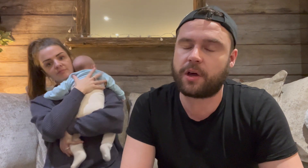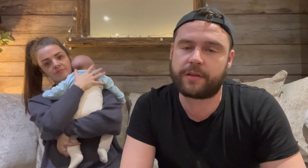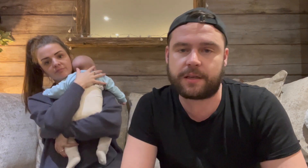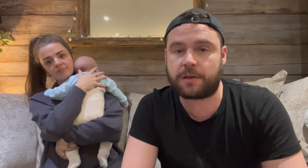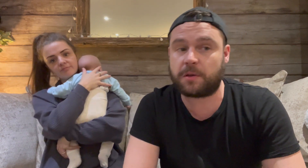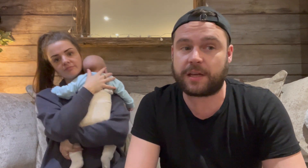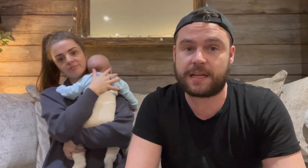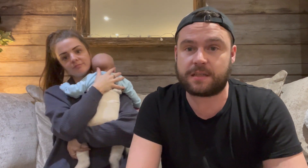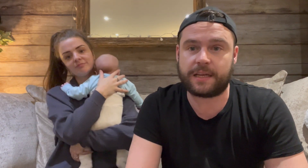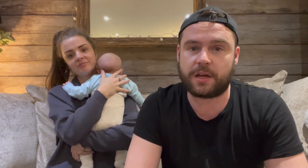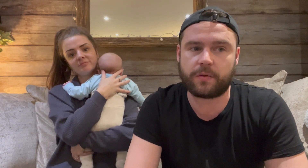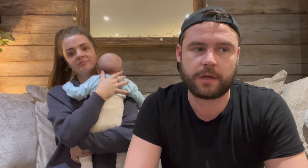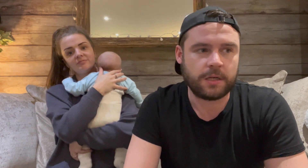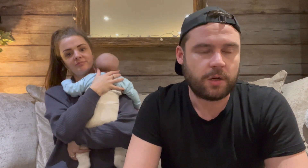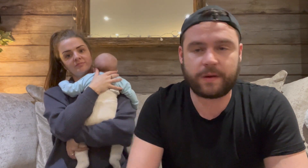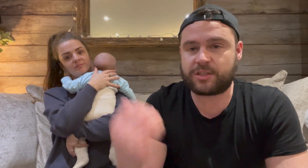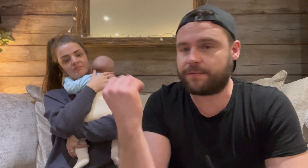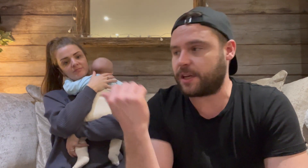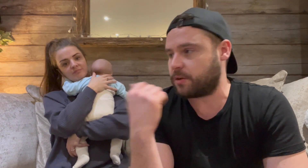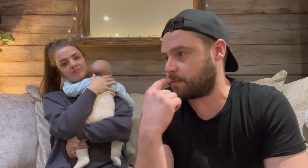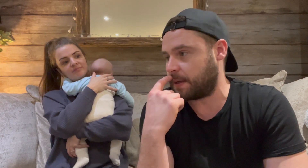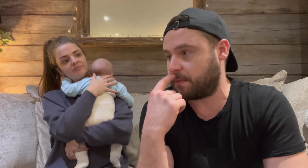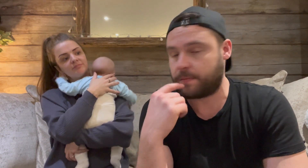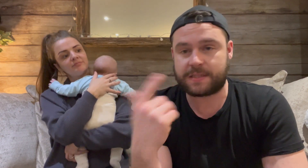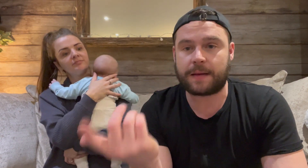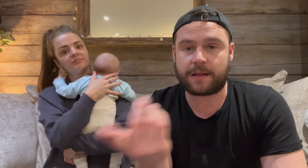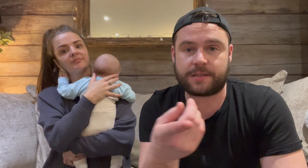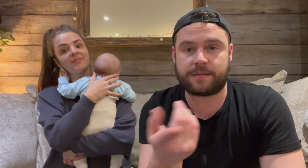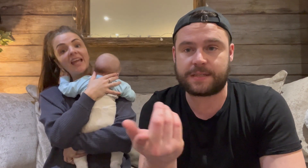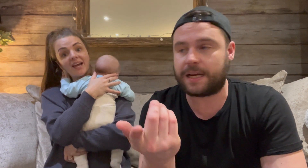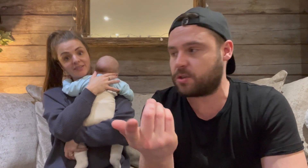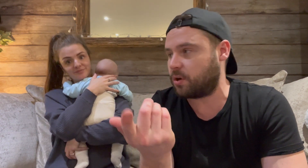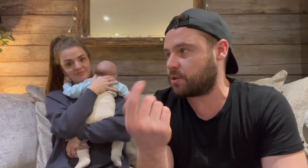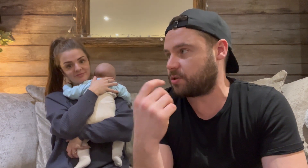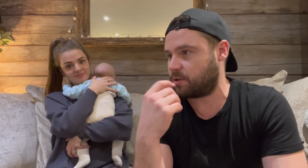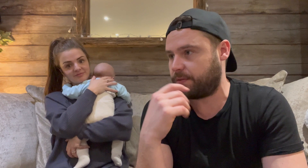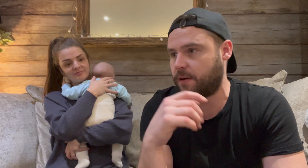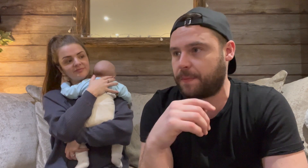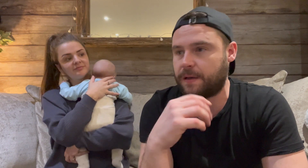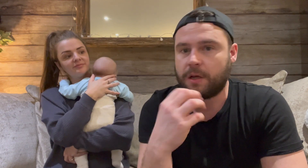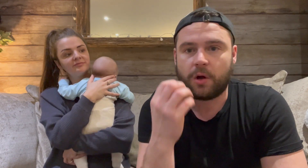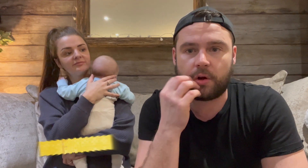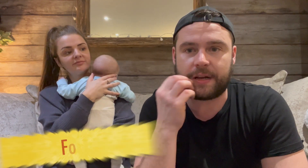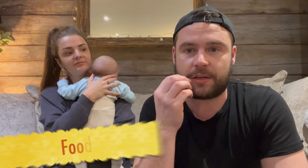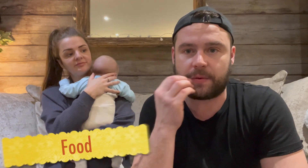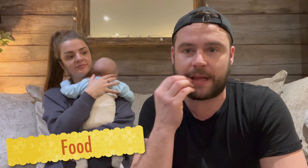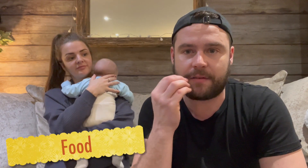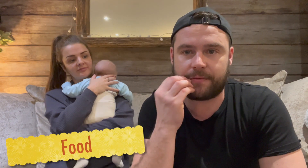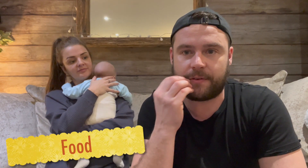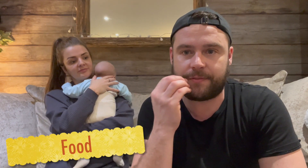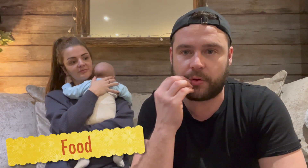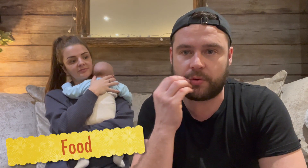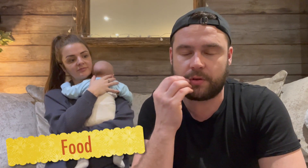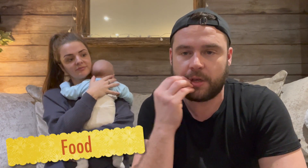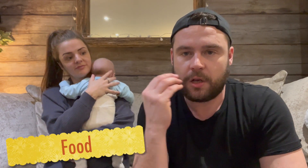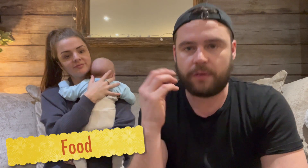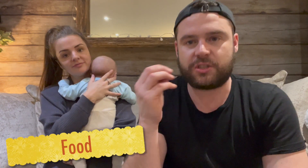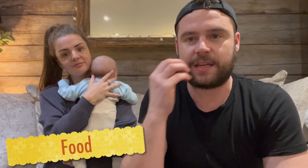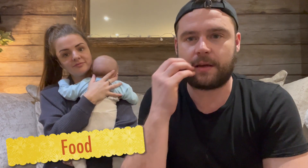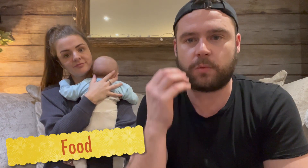can communicate to let you know that. We've seen videos of people from the same classes of Tiny Talks and stuff that have been already doing that for food. Obviously, what I